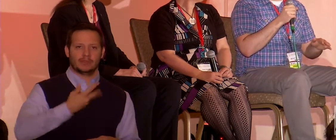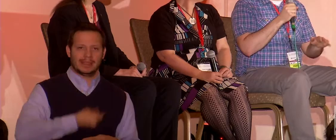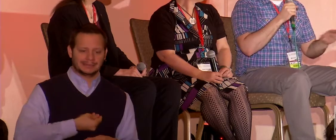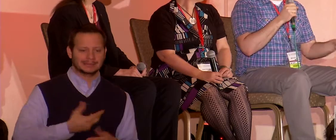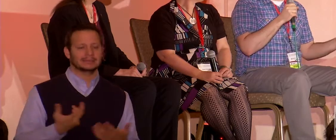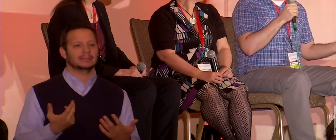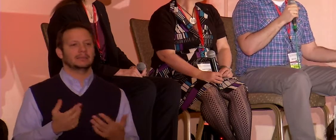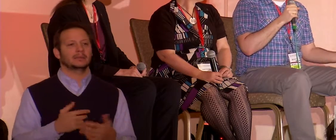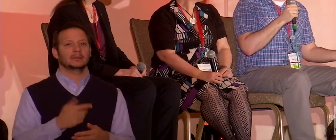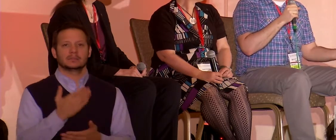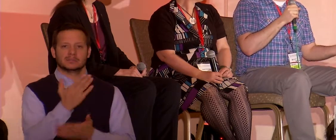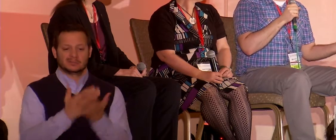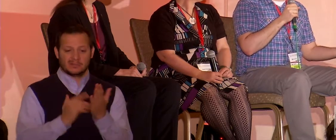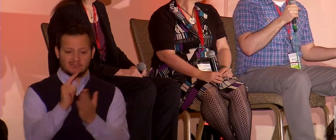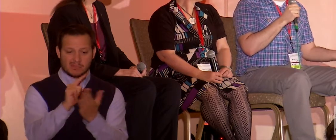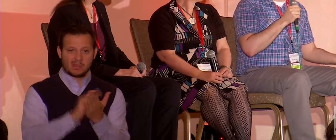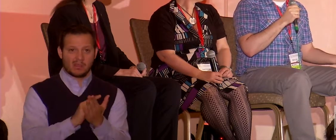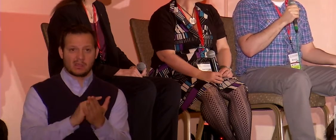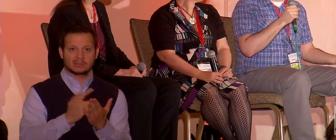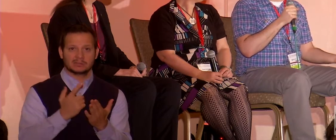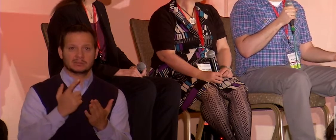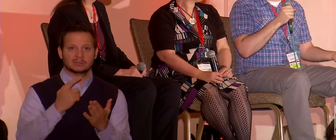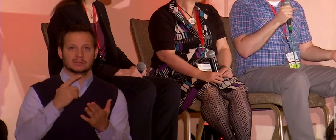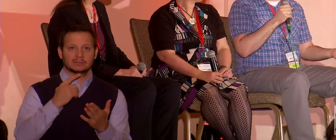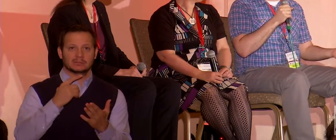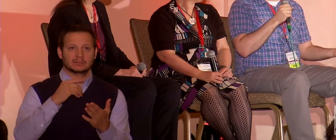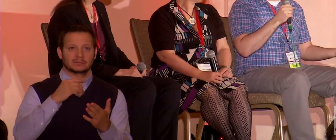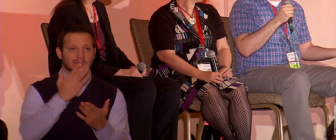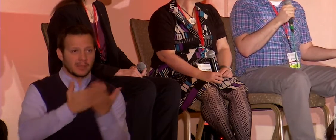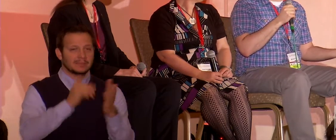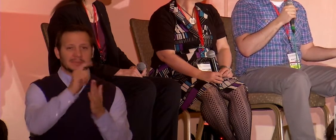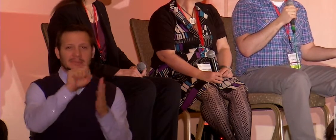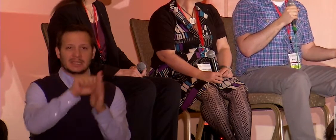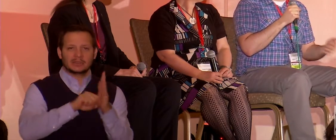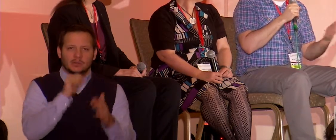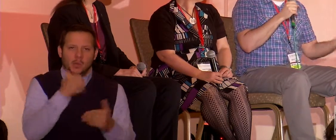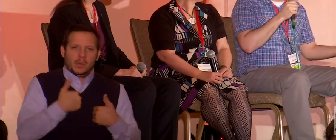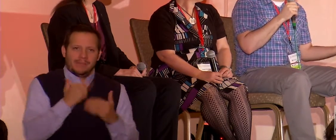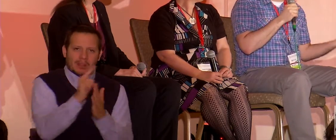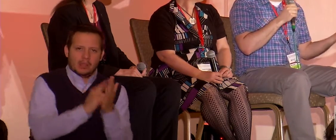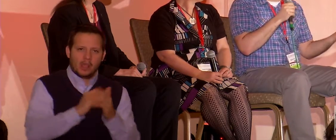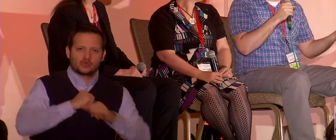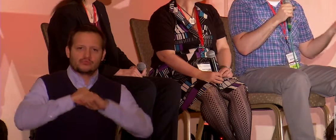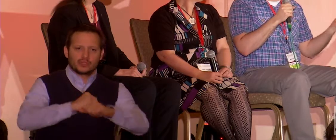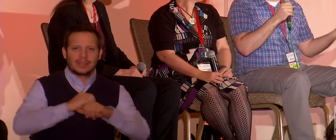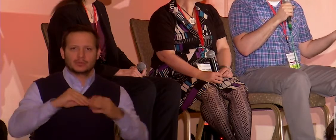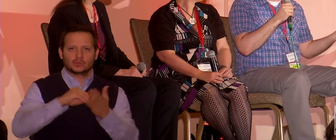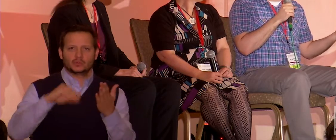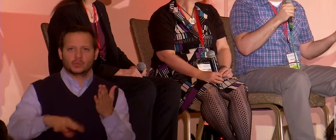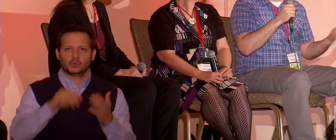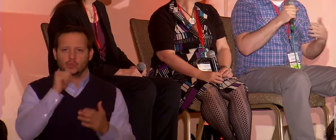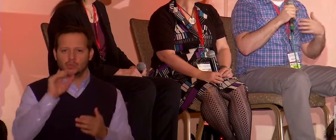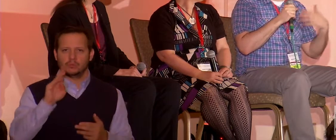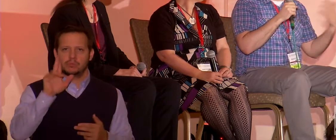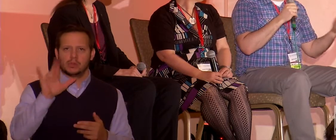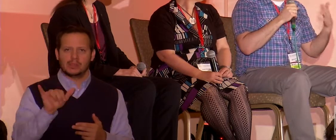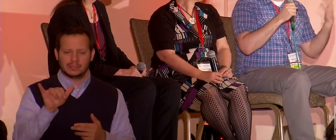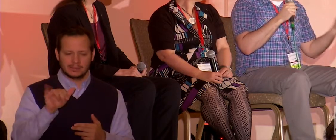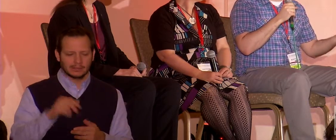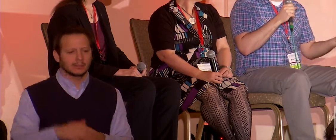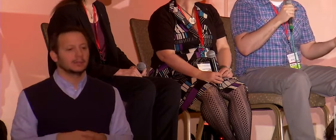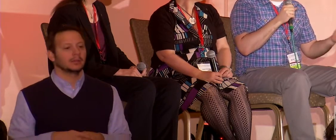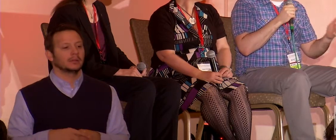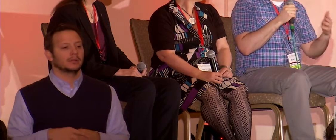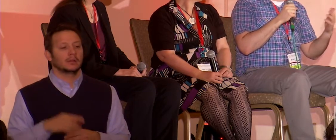book protecting students from being bullied for their sexual orientation or gender identity. 43% of trans people have experienced